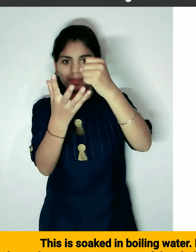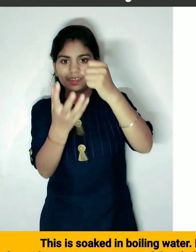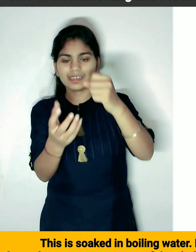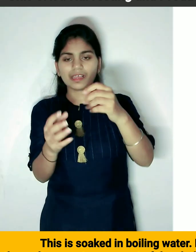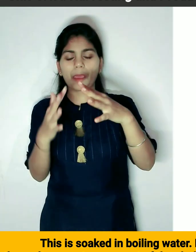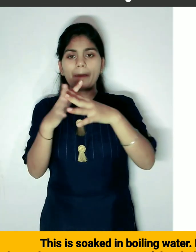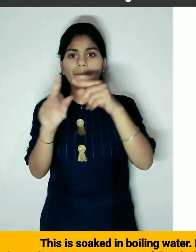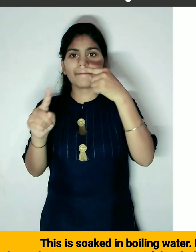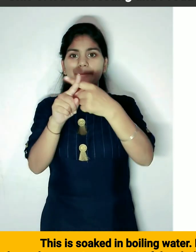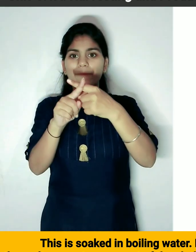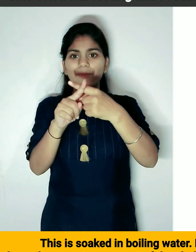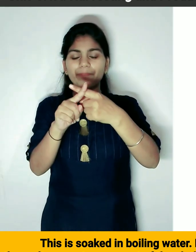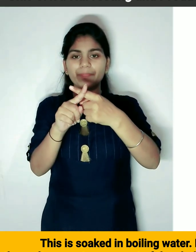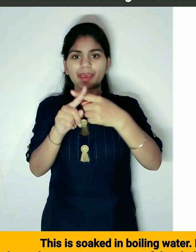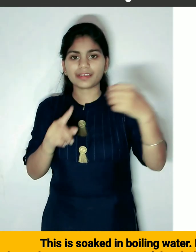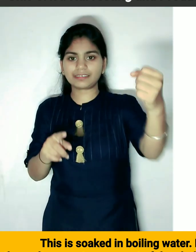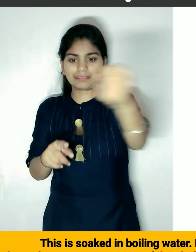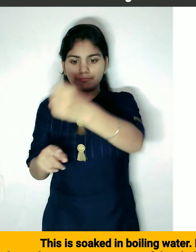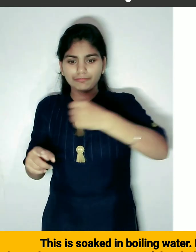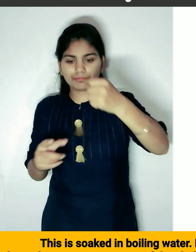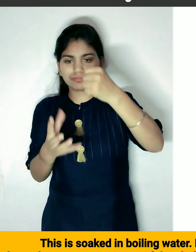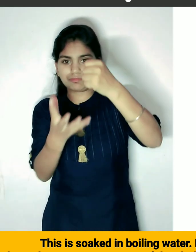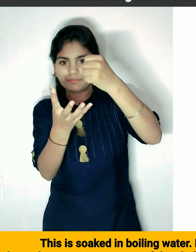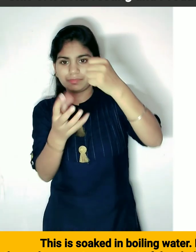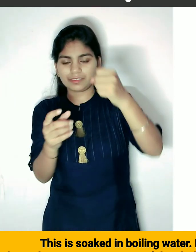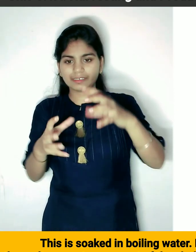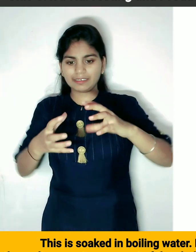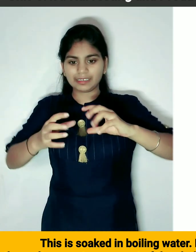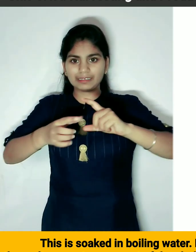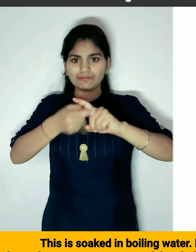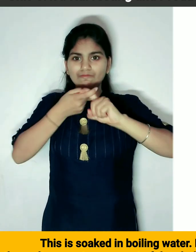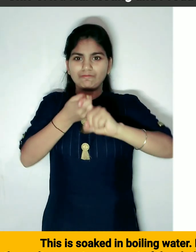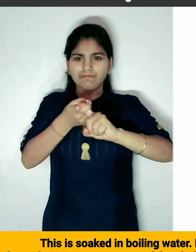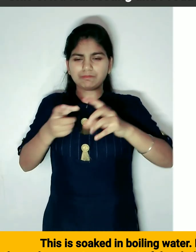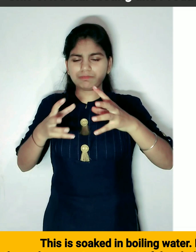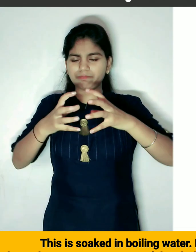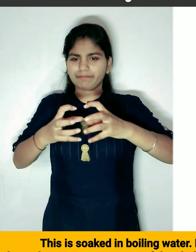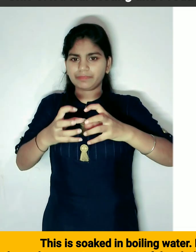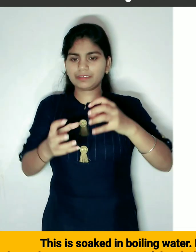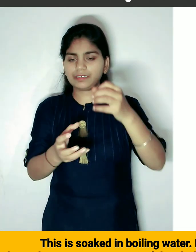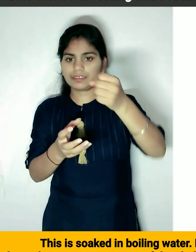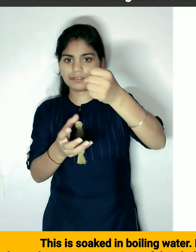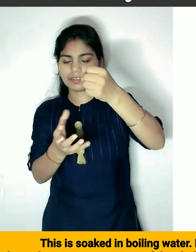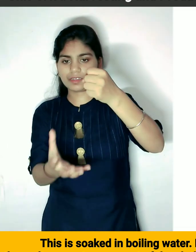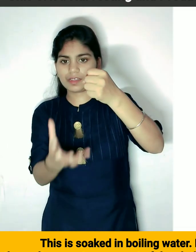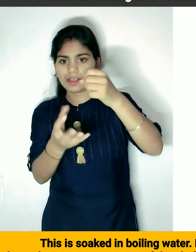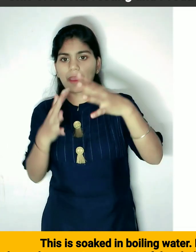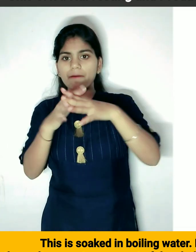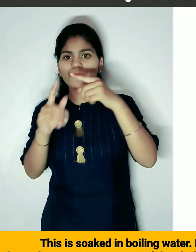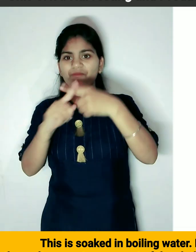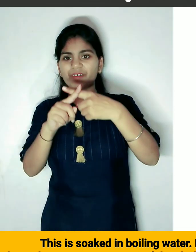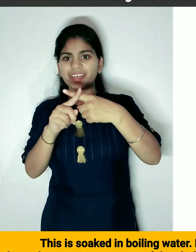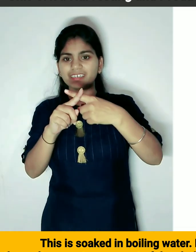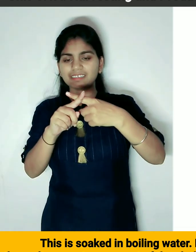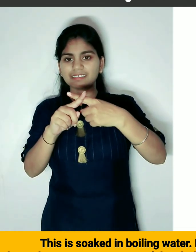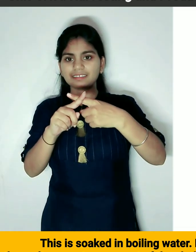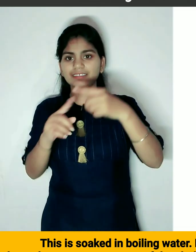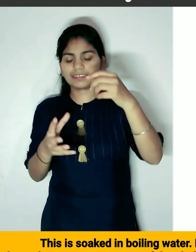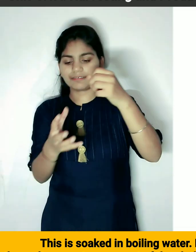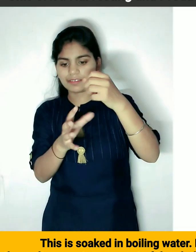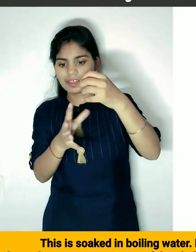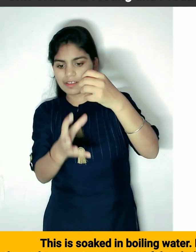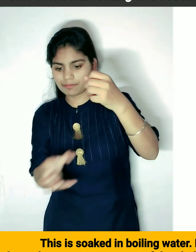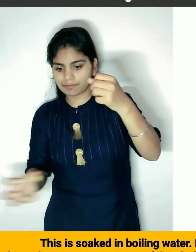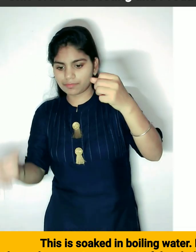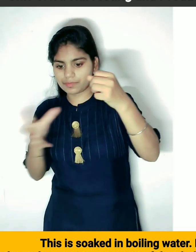soaked in boiling water. Pressure is increased by tightening the screws which make